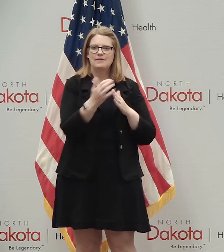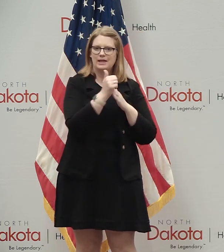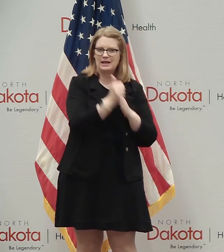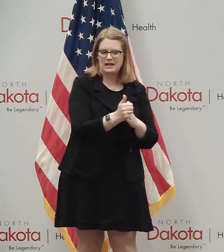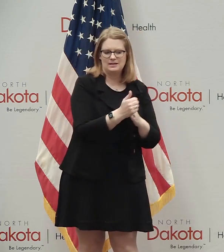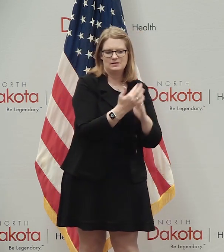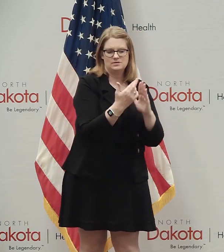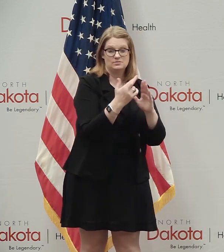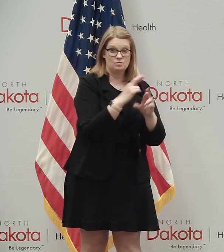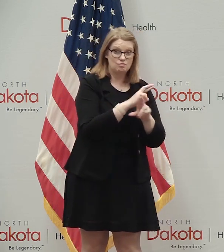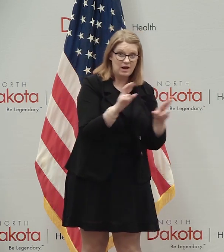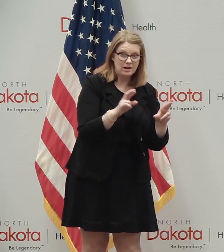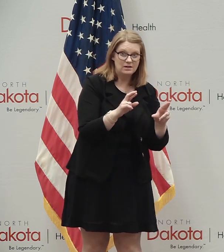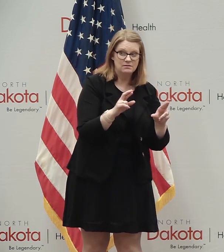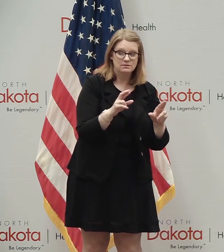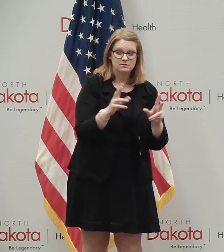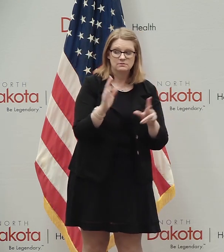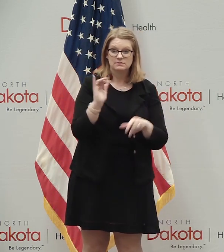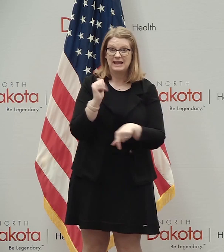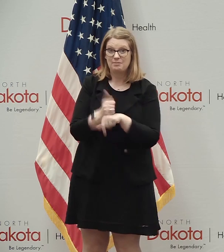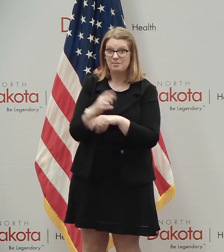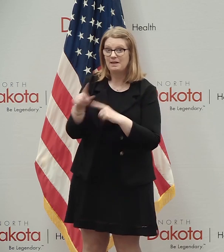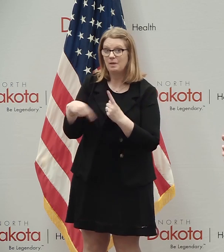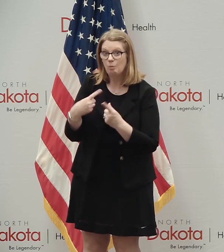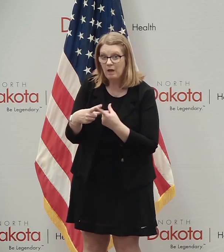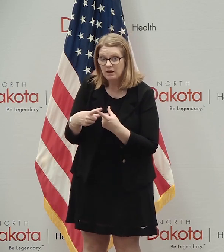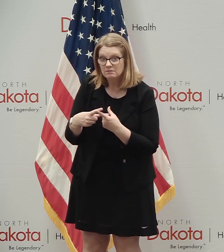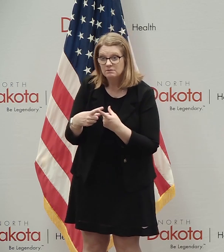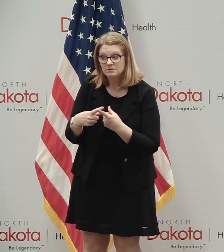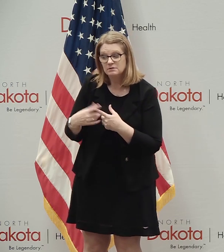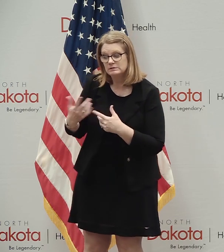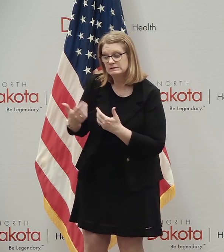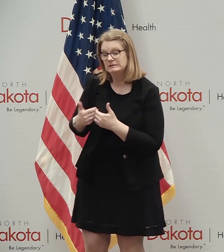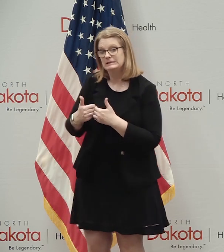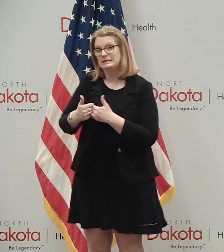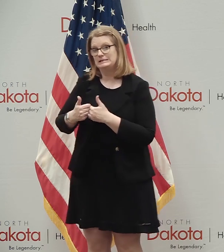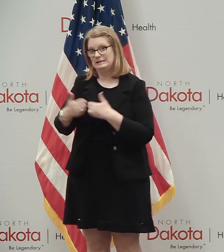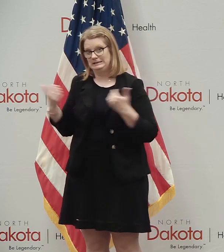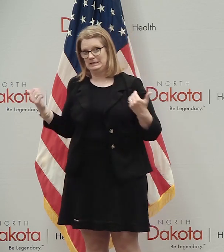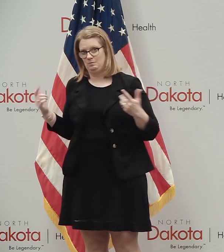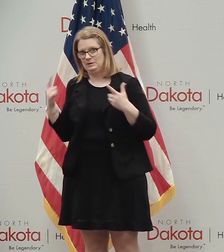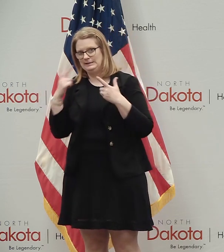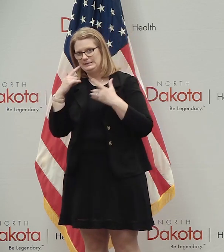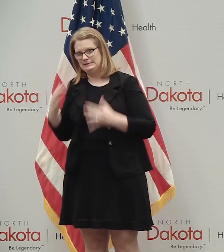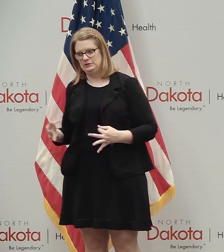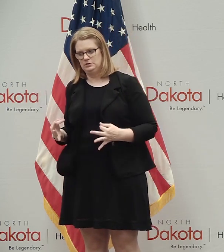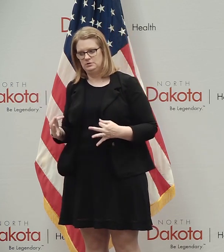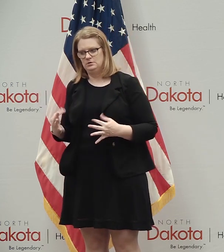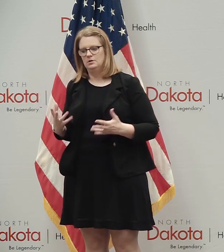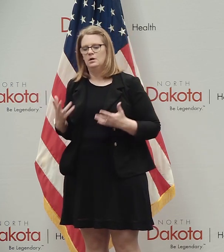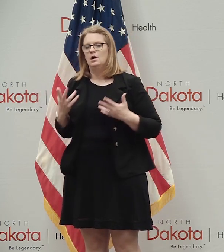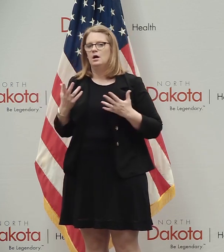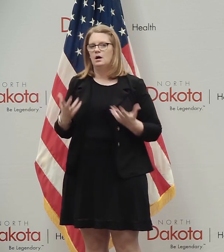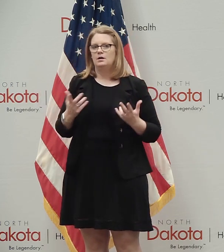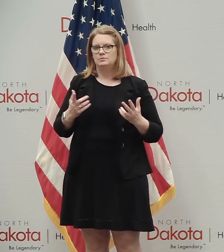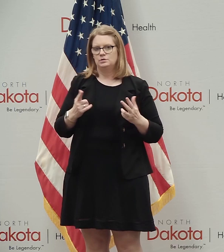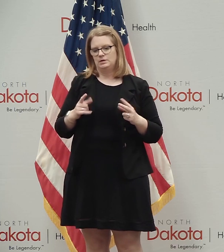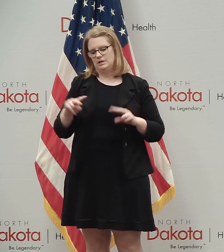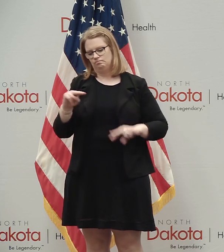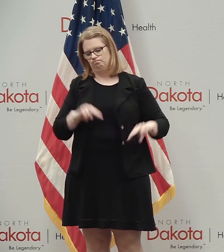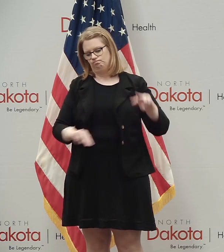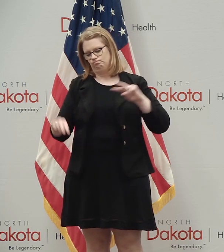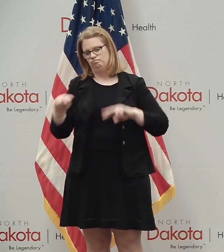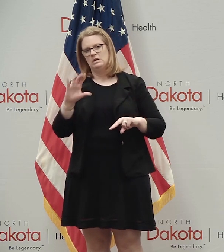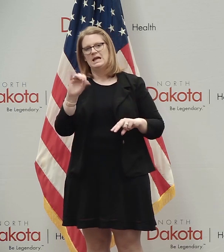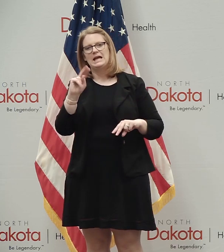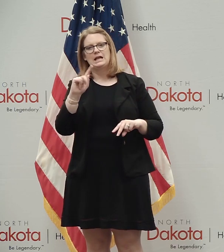the question is, then when do you implement them is a separate decision, and do we implement them differently by county based on whether or